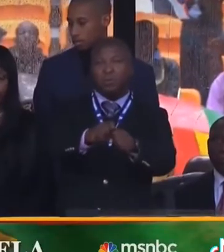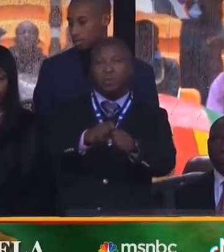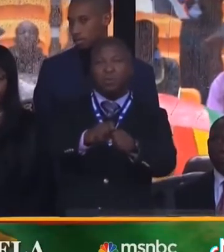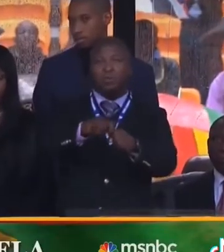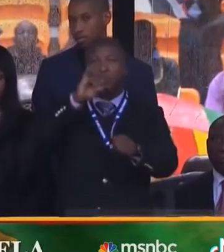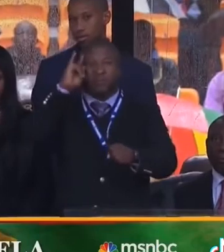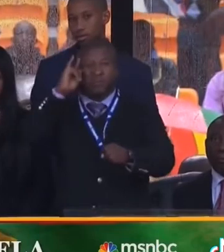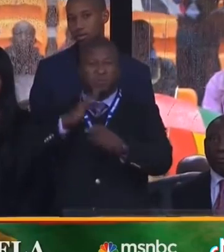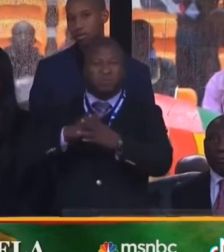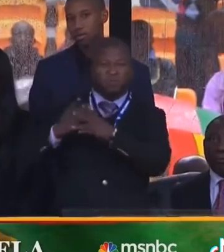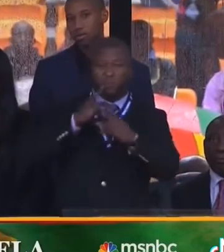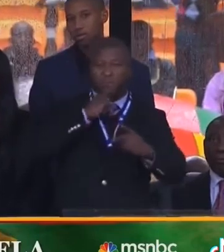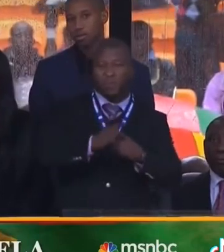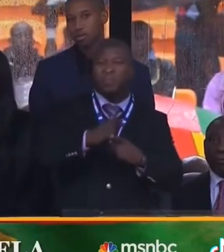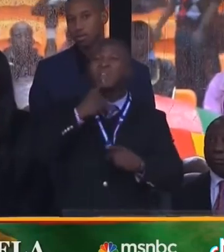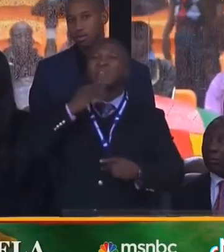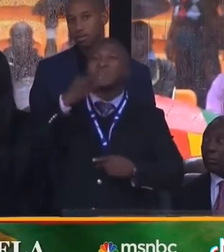over here. Okay. That's him.